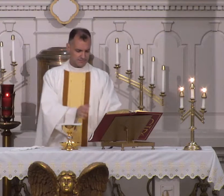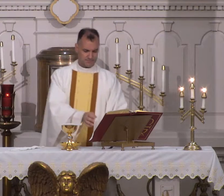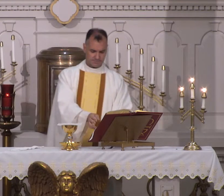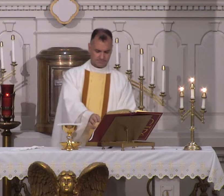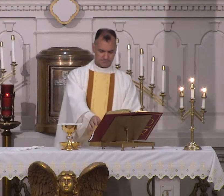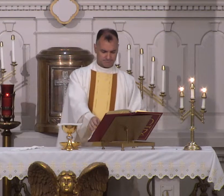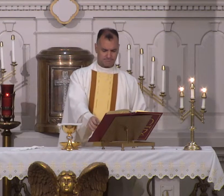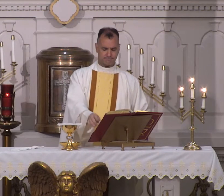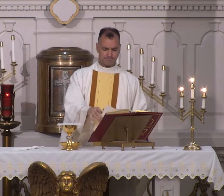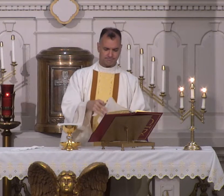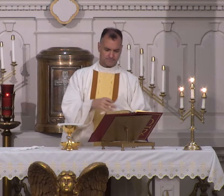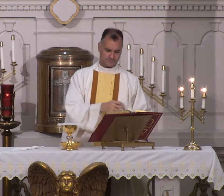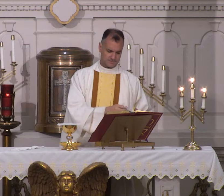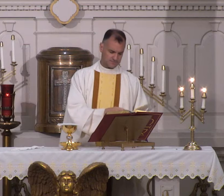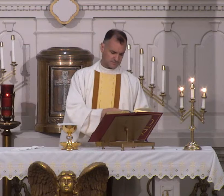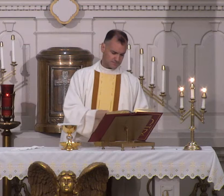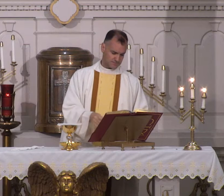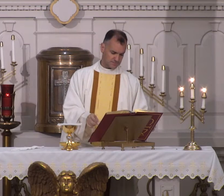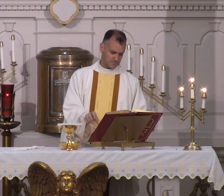Amen.